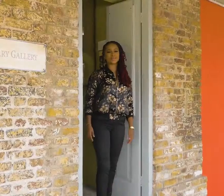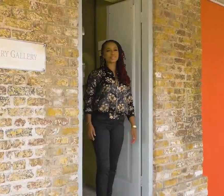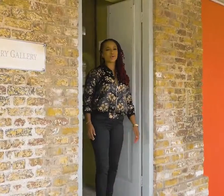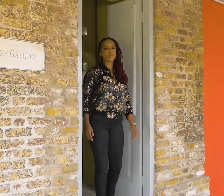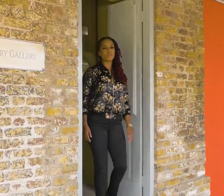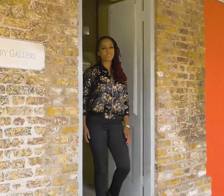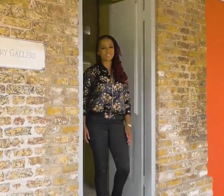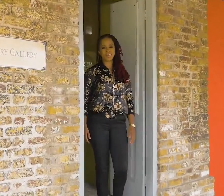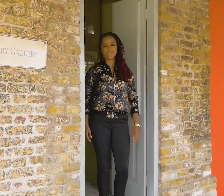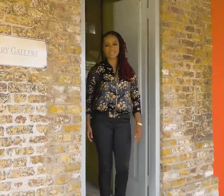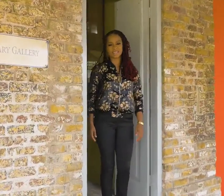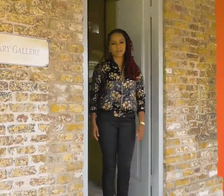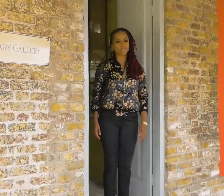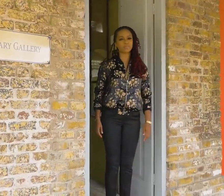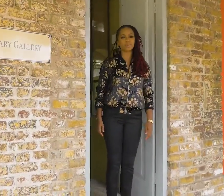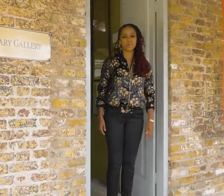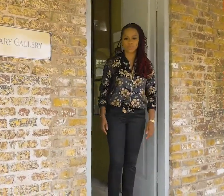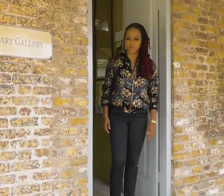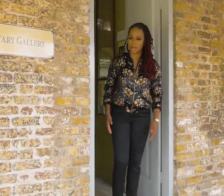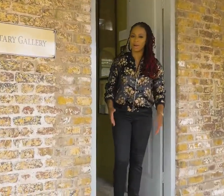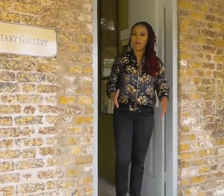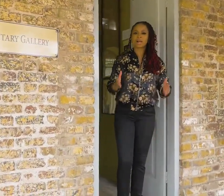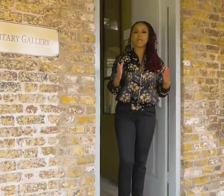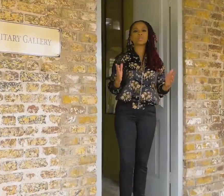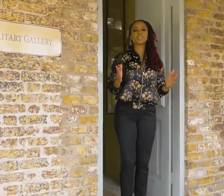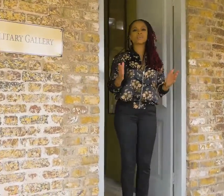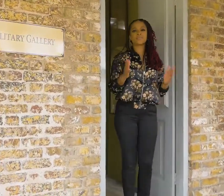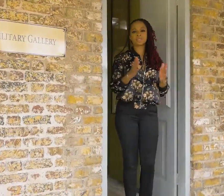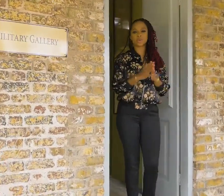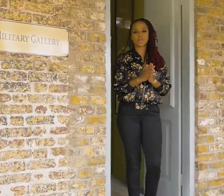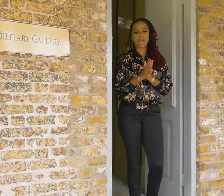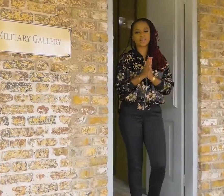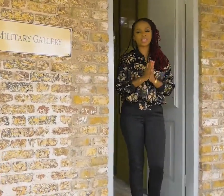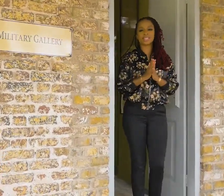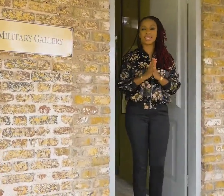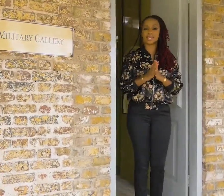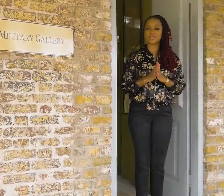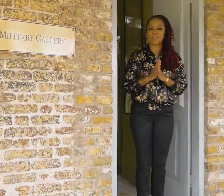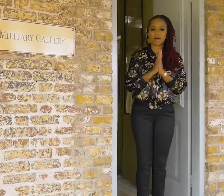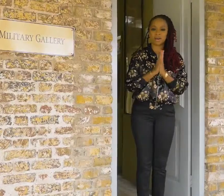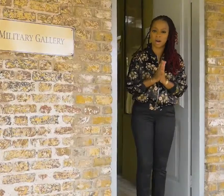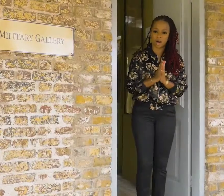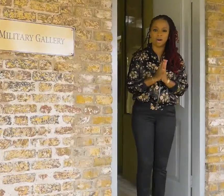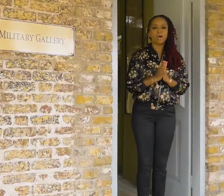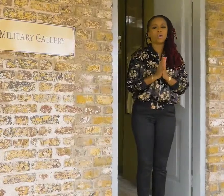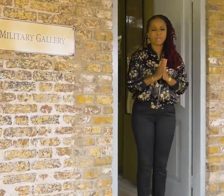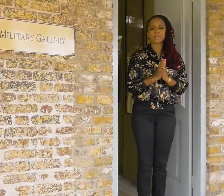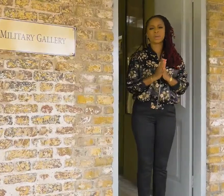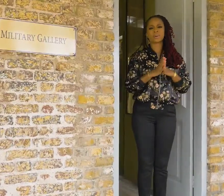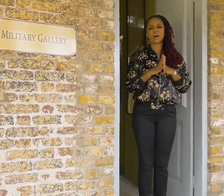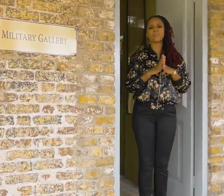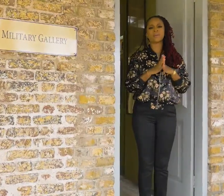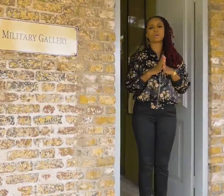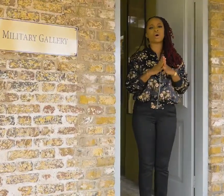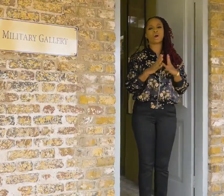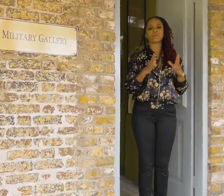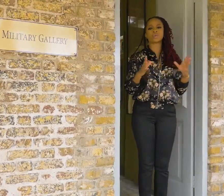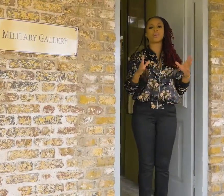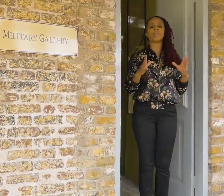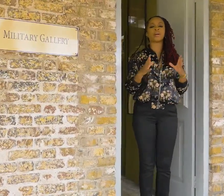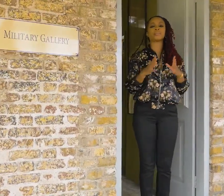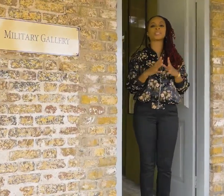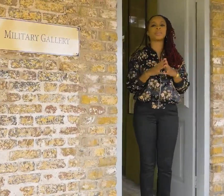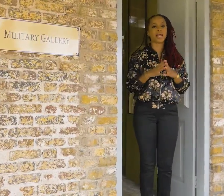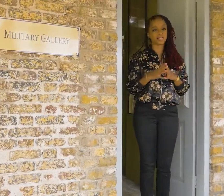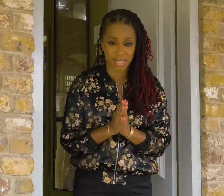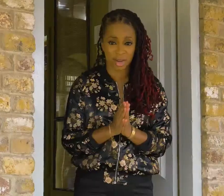Right, thank you so much, Donna. That was beautiful. Now, closing the virtual gallery today is Vaughn Hall, who is a member of local art